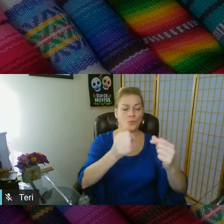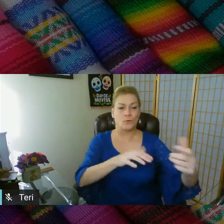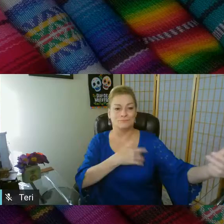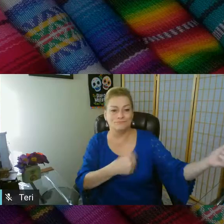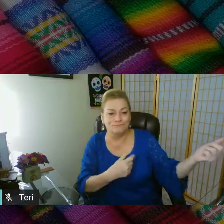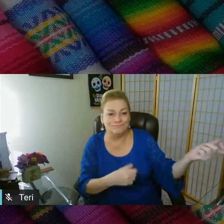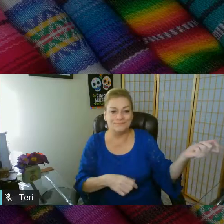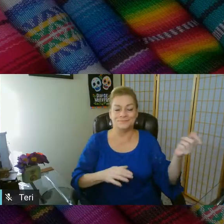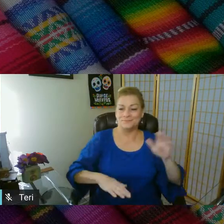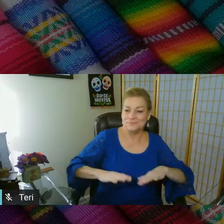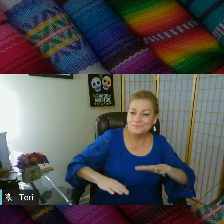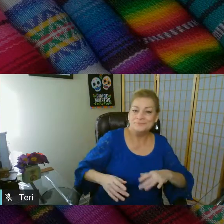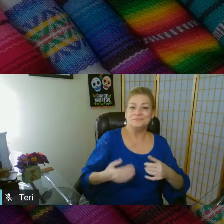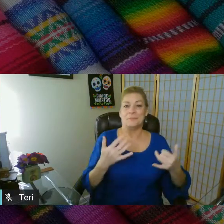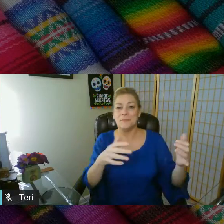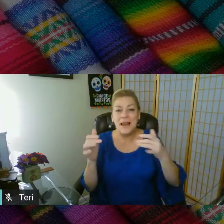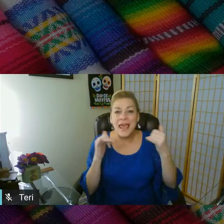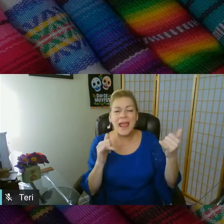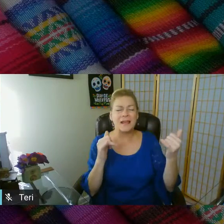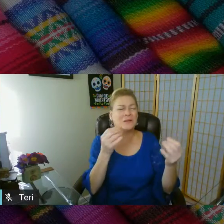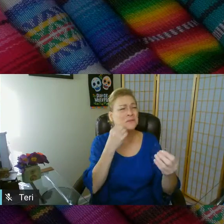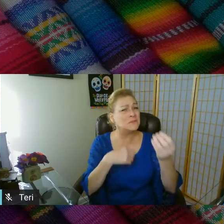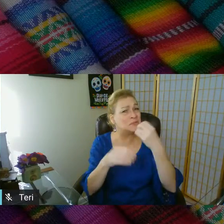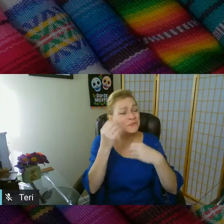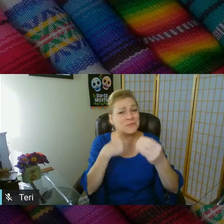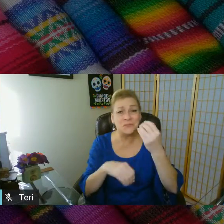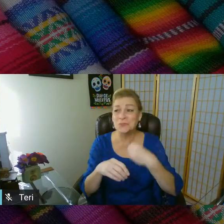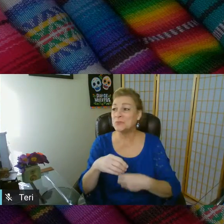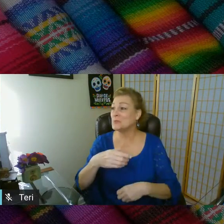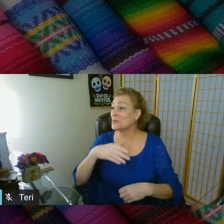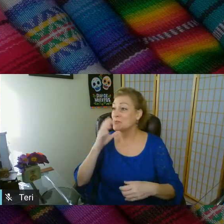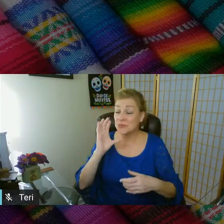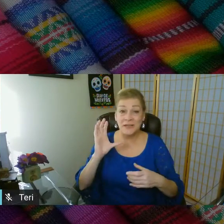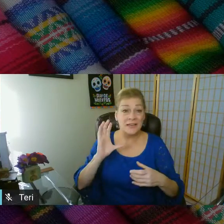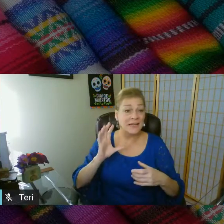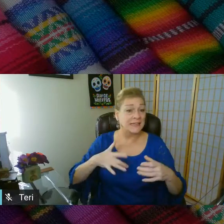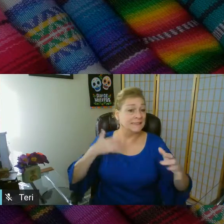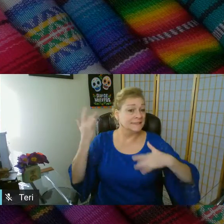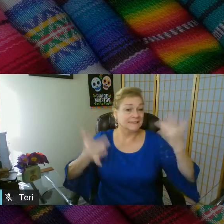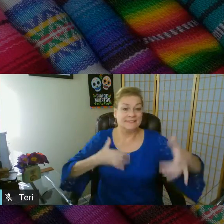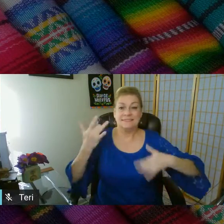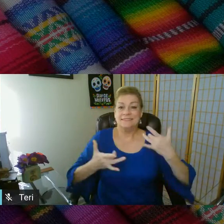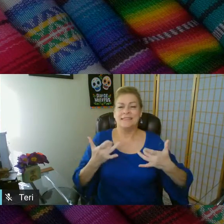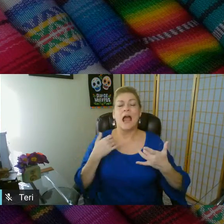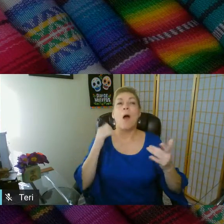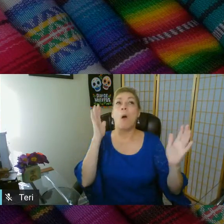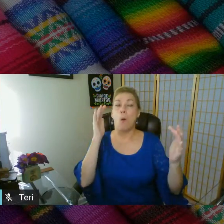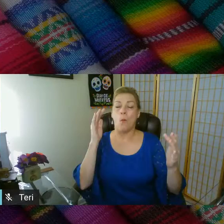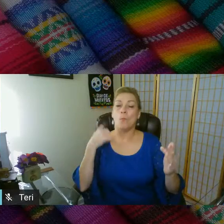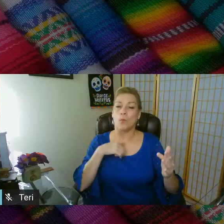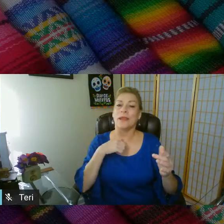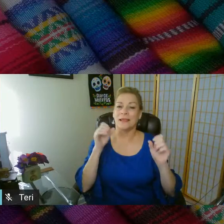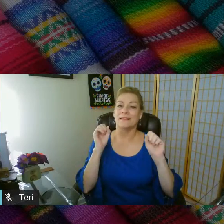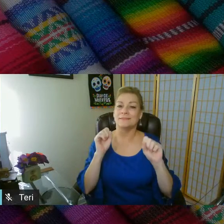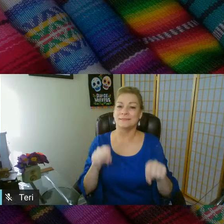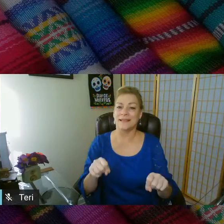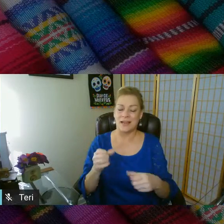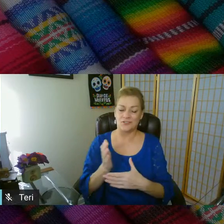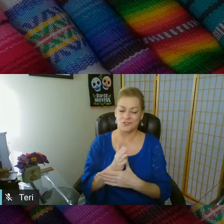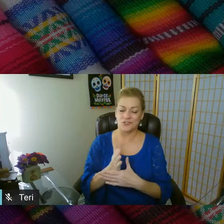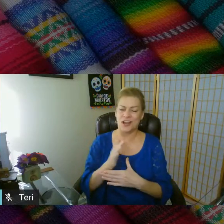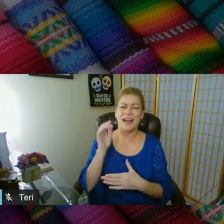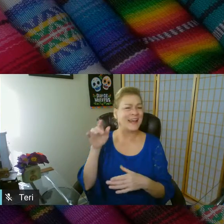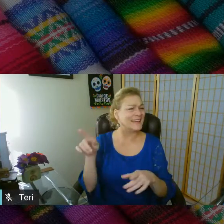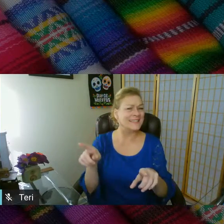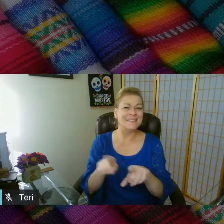time, lots of food and drink and merriment. And so I hope that we can embody that piece and really pull